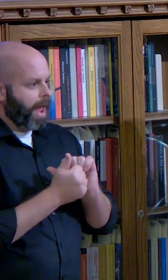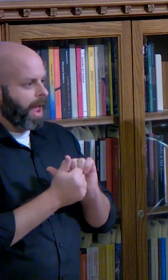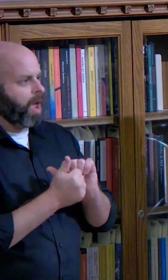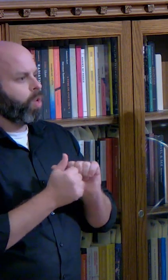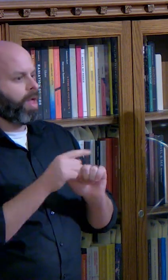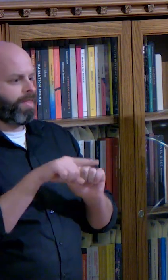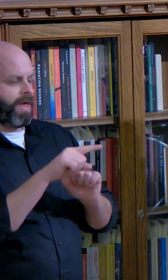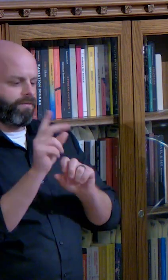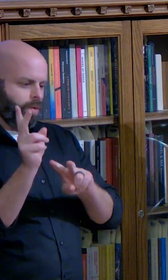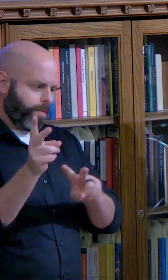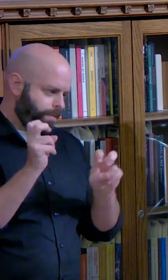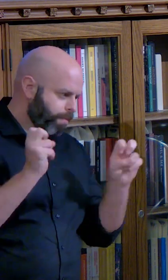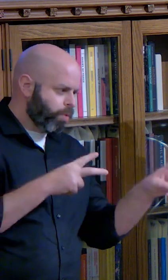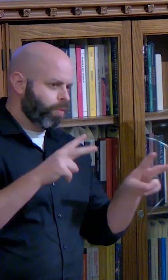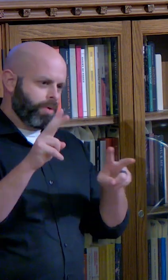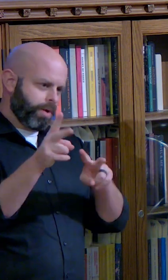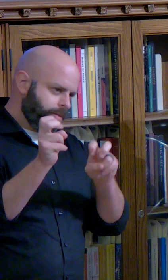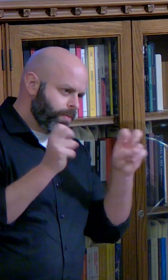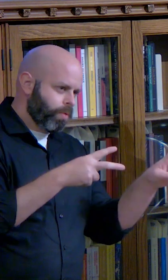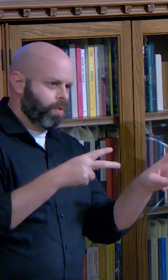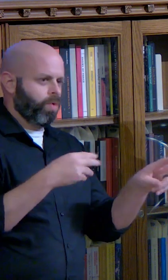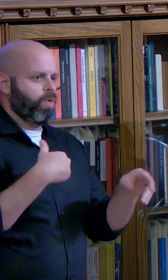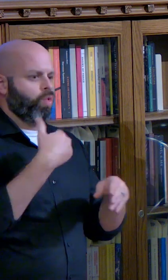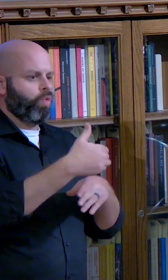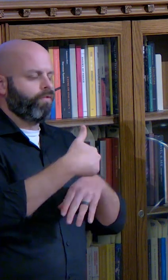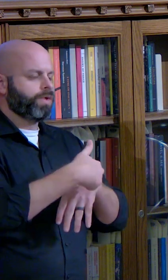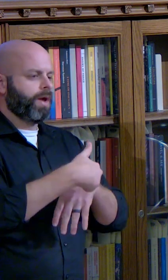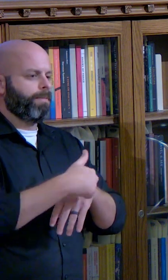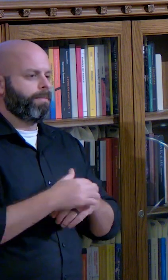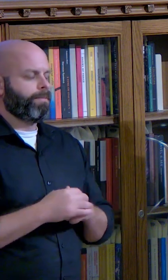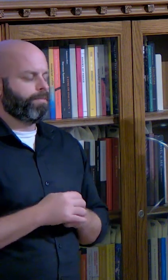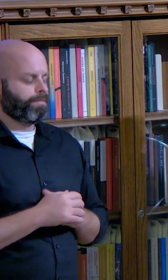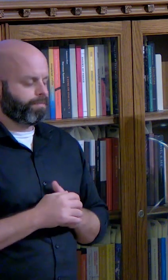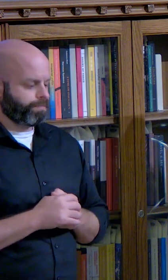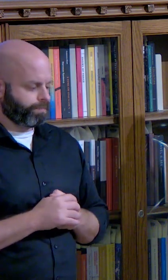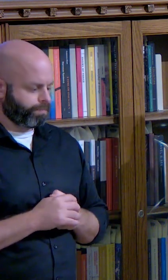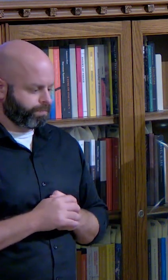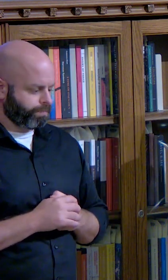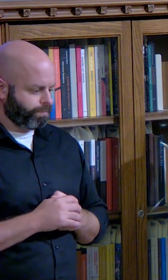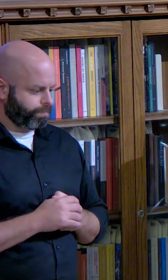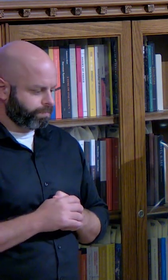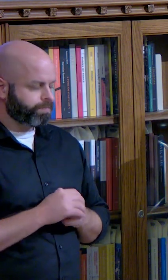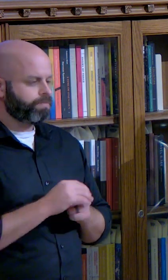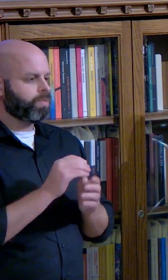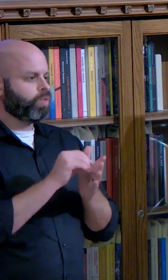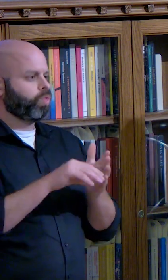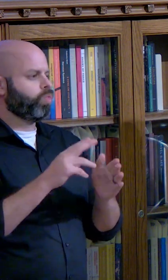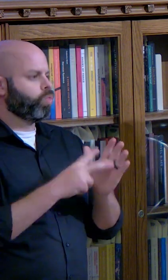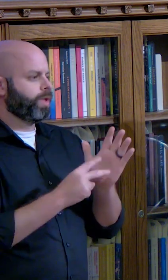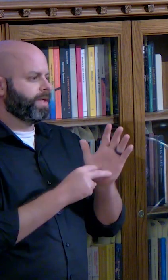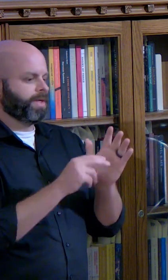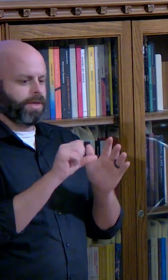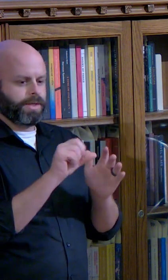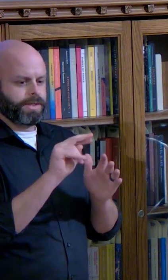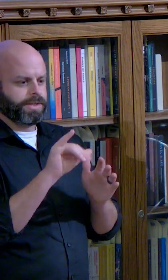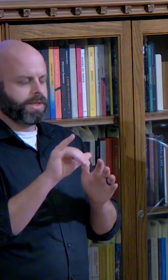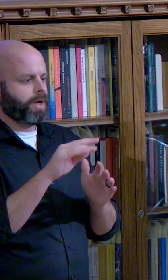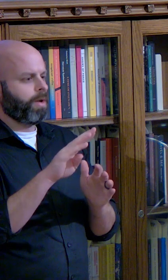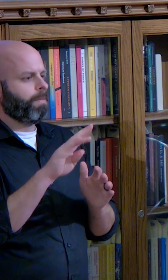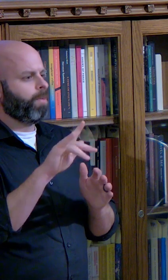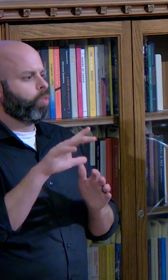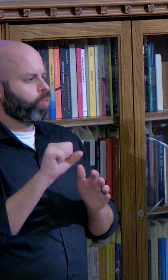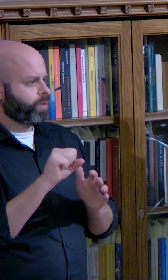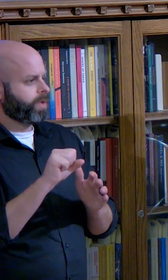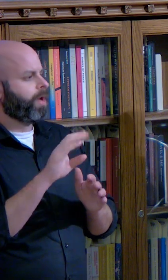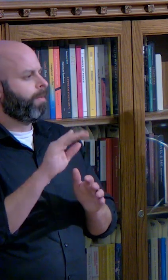appropriated and reappropriated over time students read Sunny Blues by Balwin and talk about the blues and